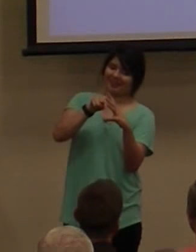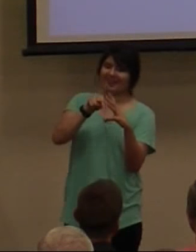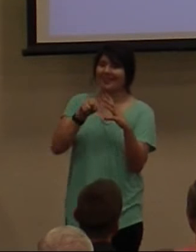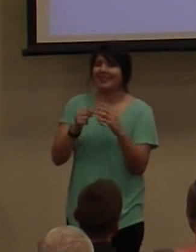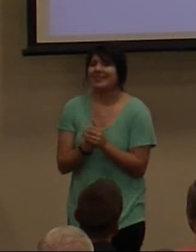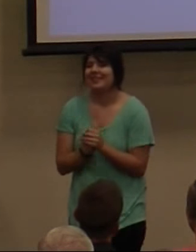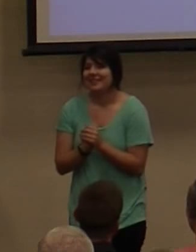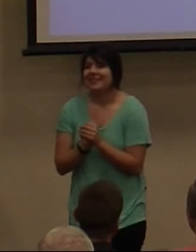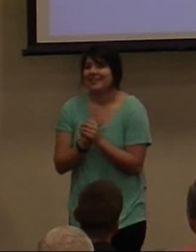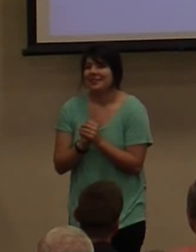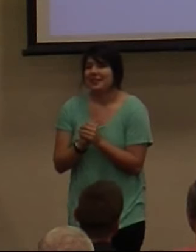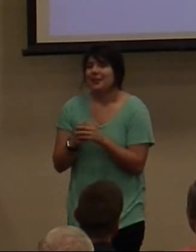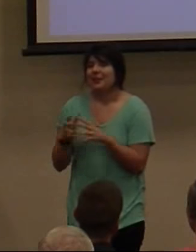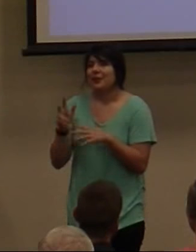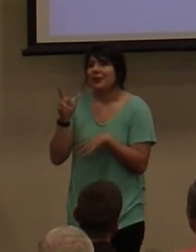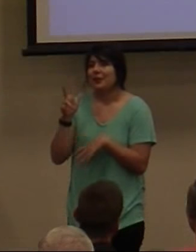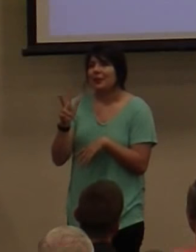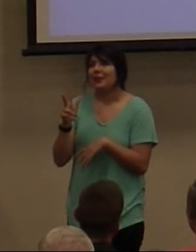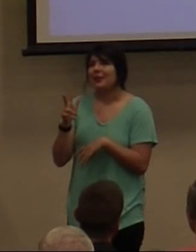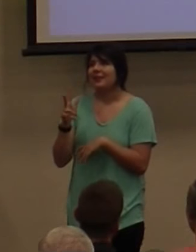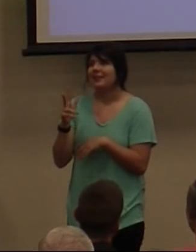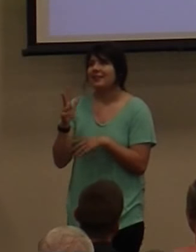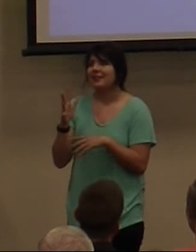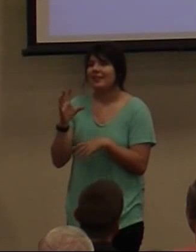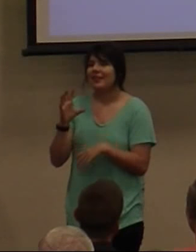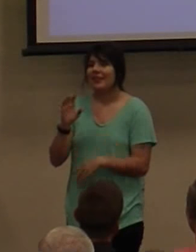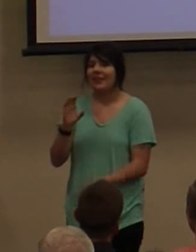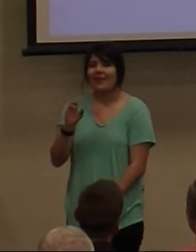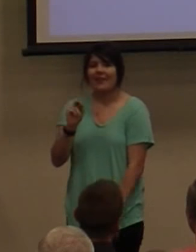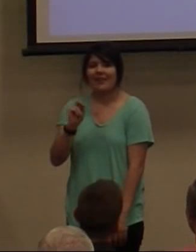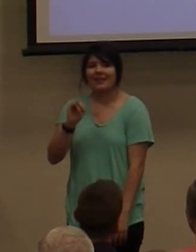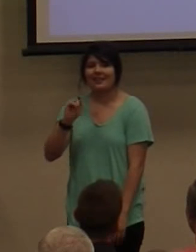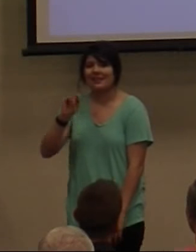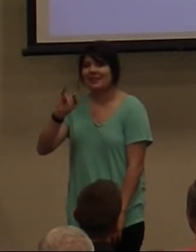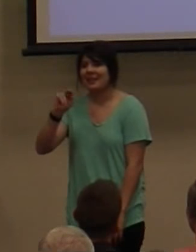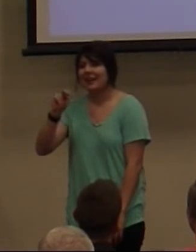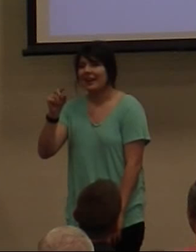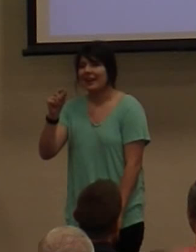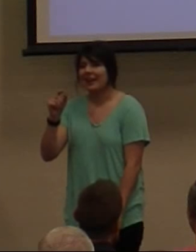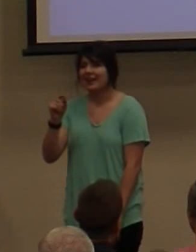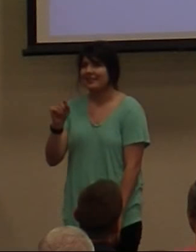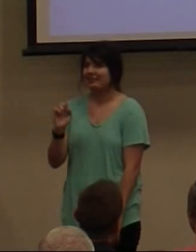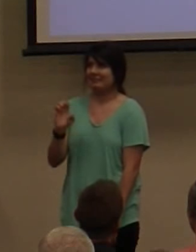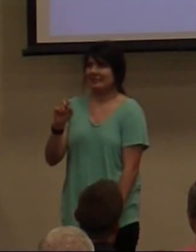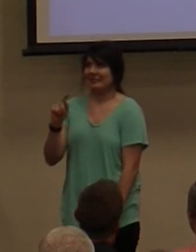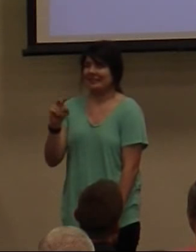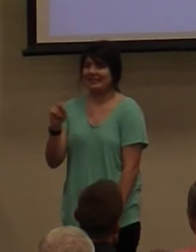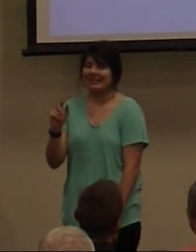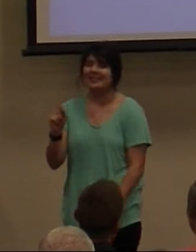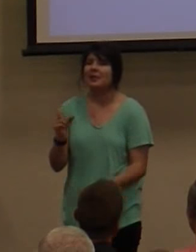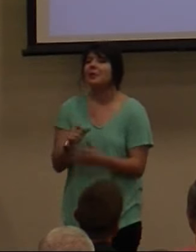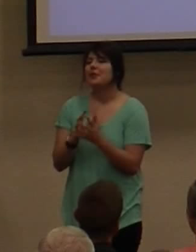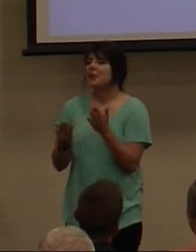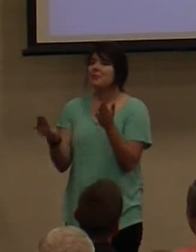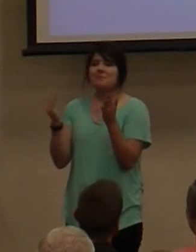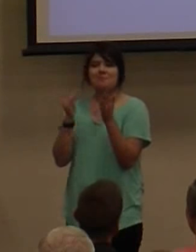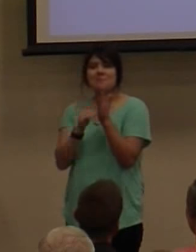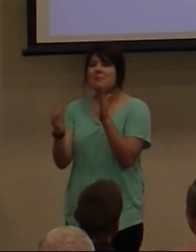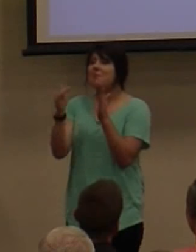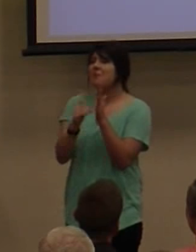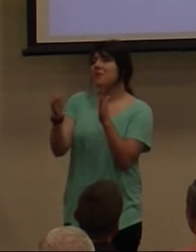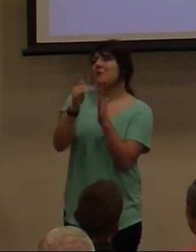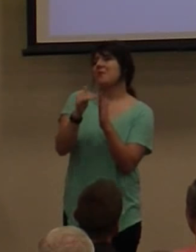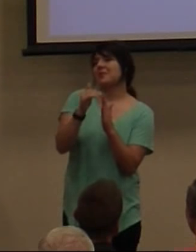zones, 3 continents. We've come from where there are billions of people whom